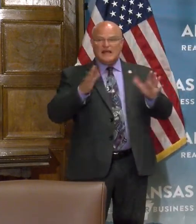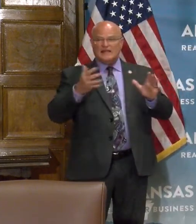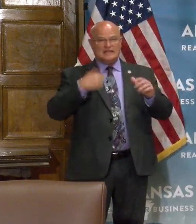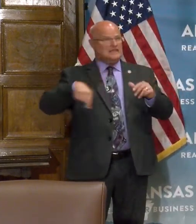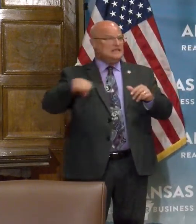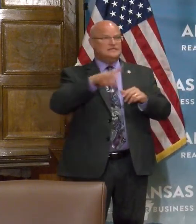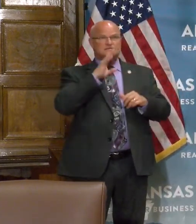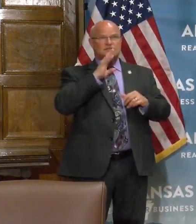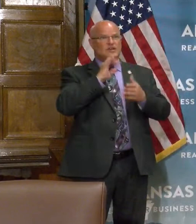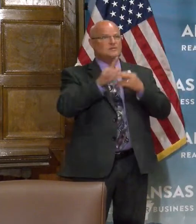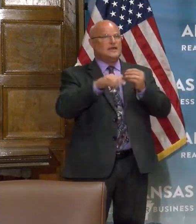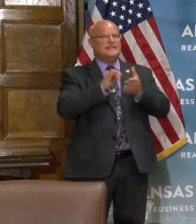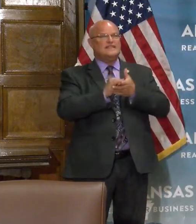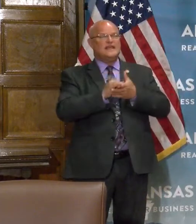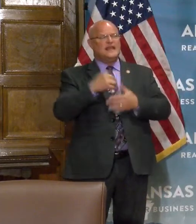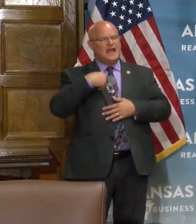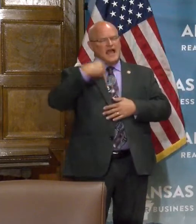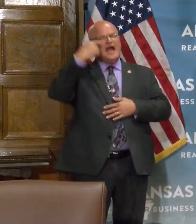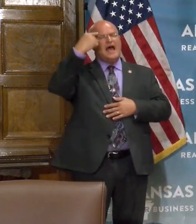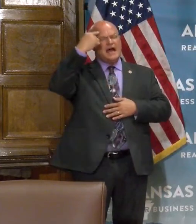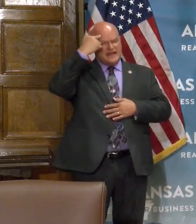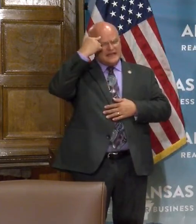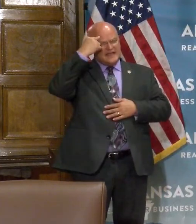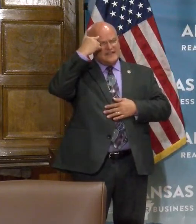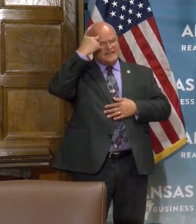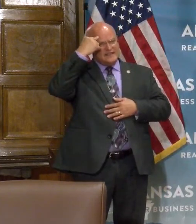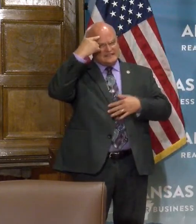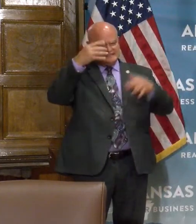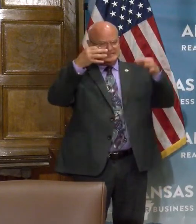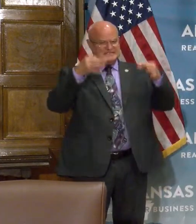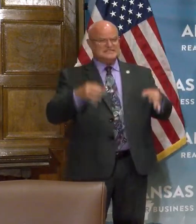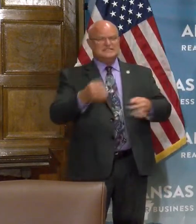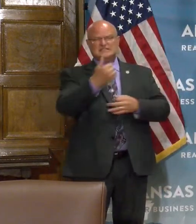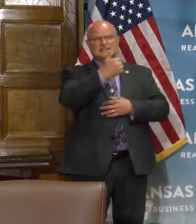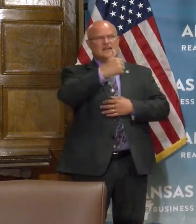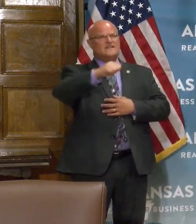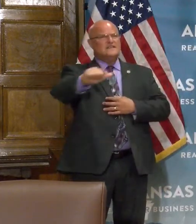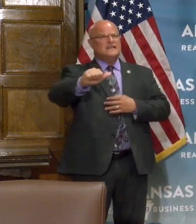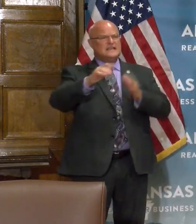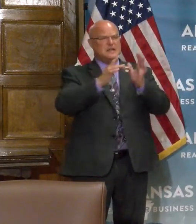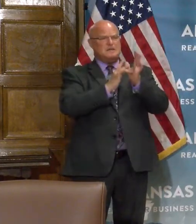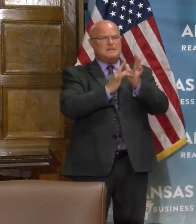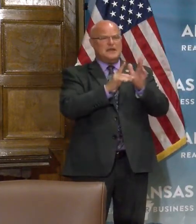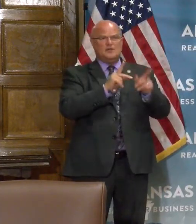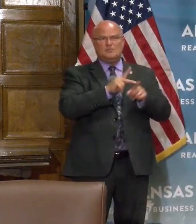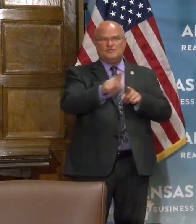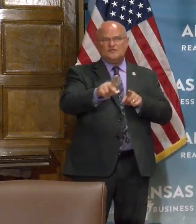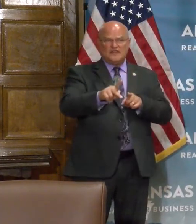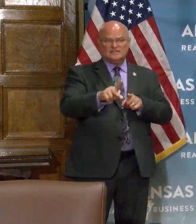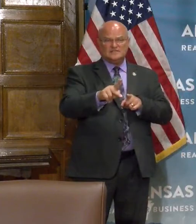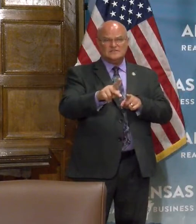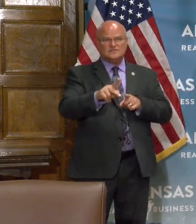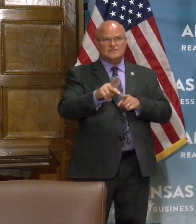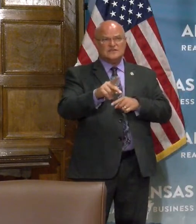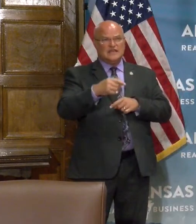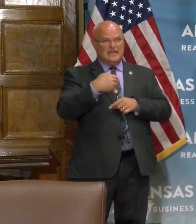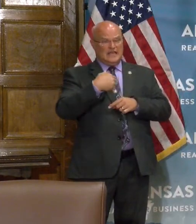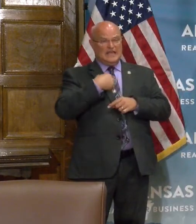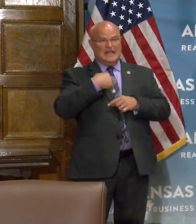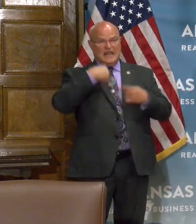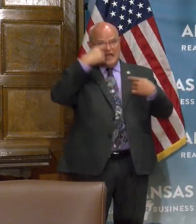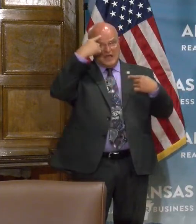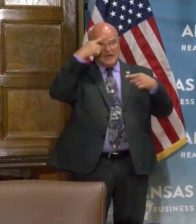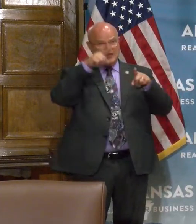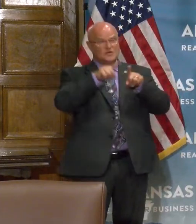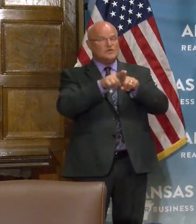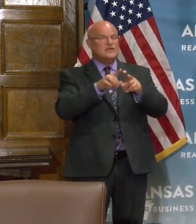anyone speak to that. I think it would be the judgment of any medical professional, and I will agree with